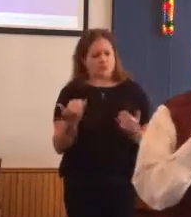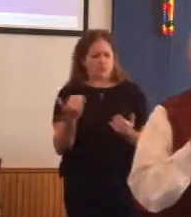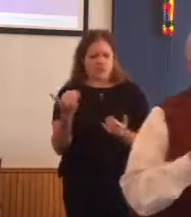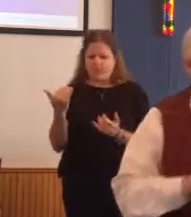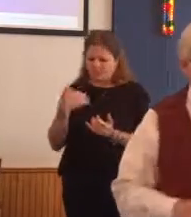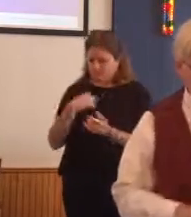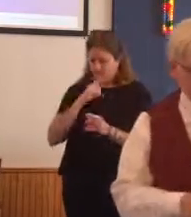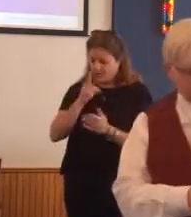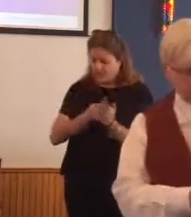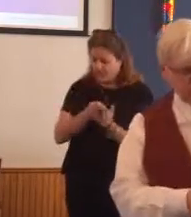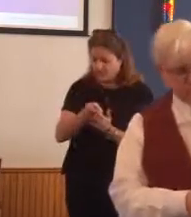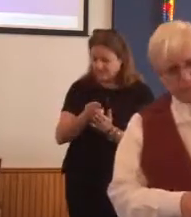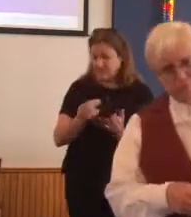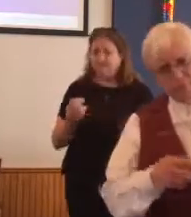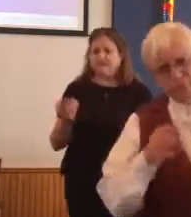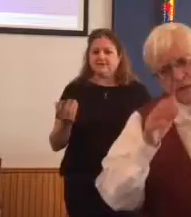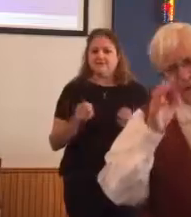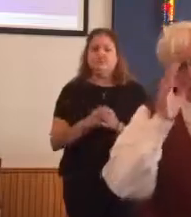That means